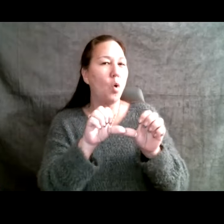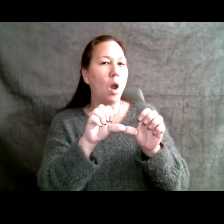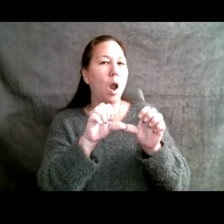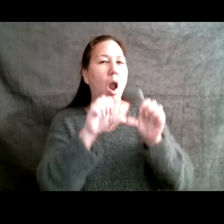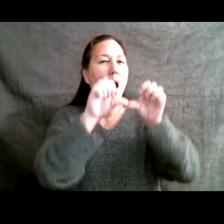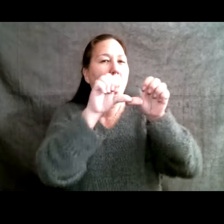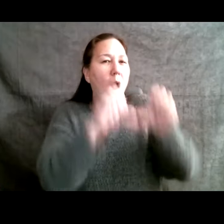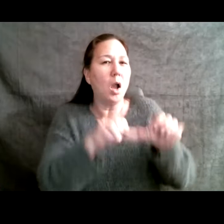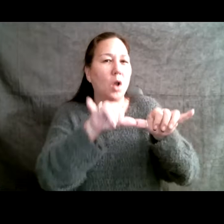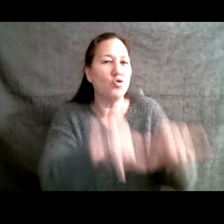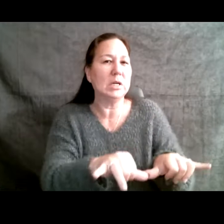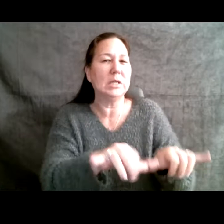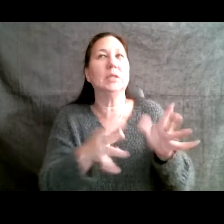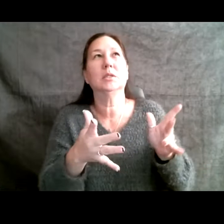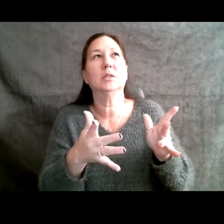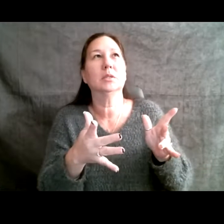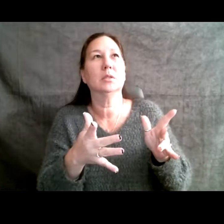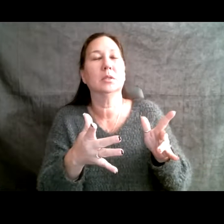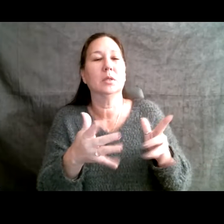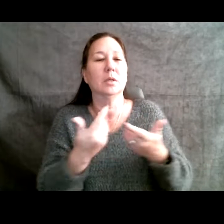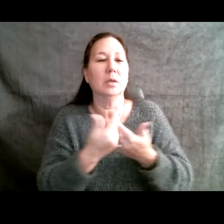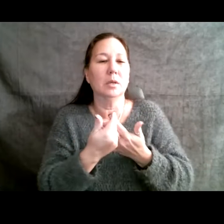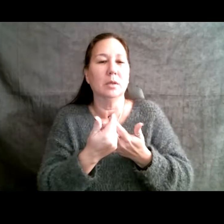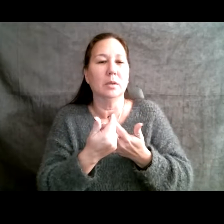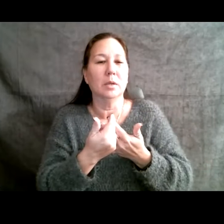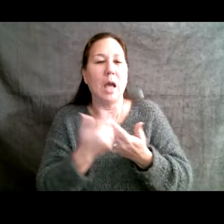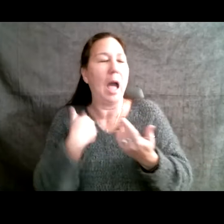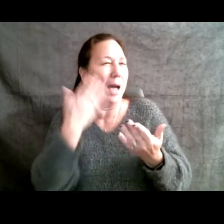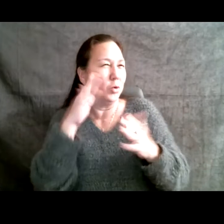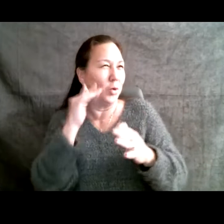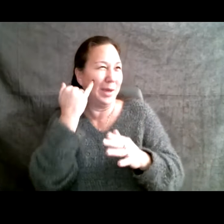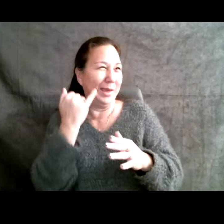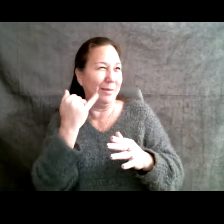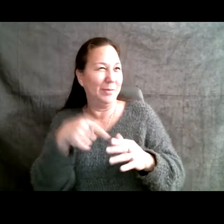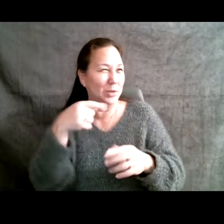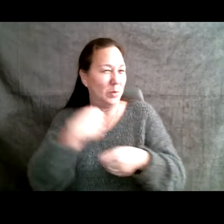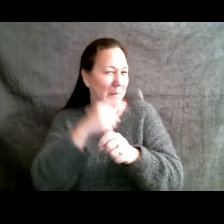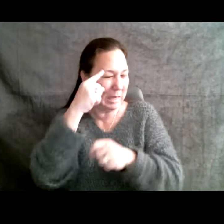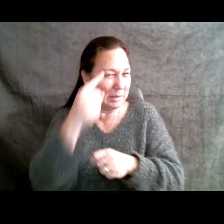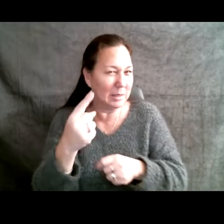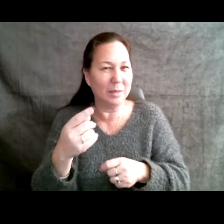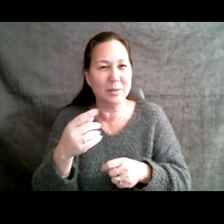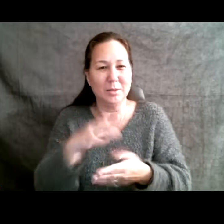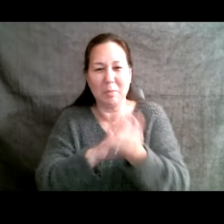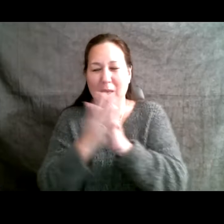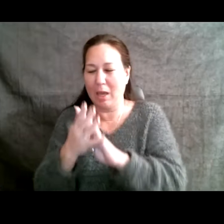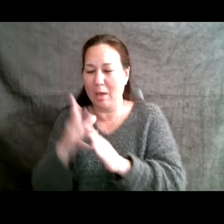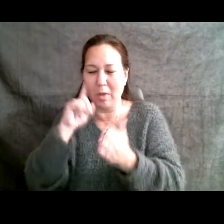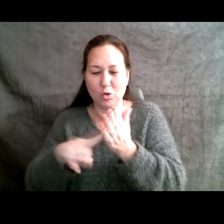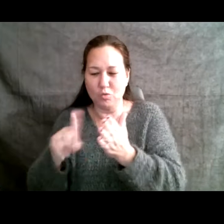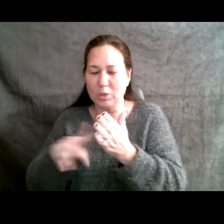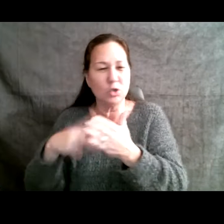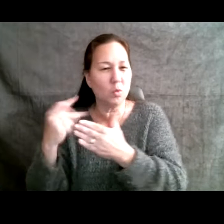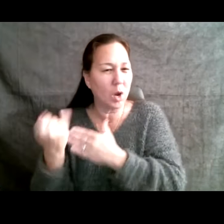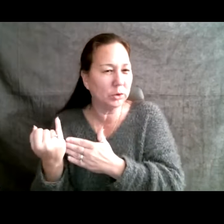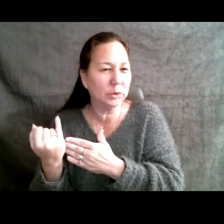happening. And I'm not sure if that will make sense as a research project in a sense of having to ask for other resources to sort of provide